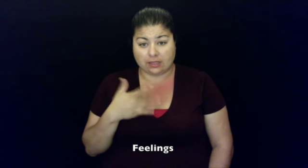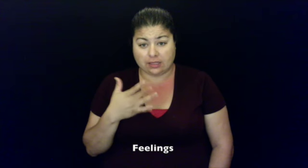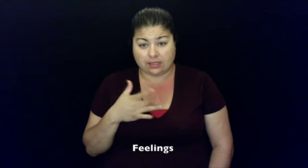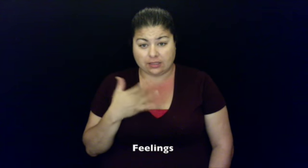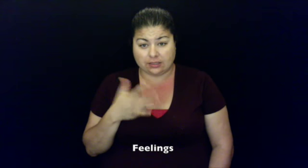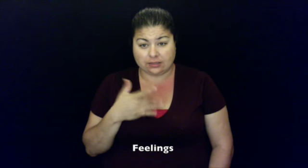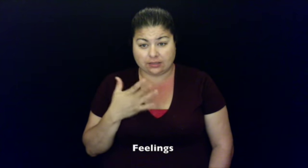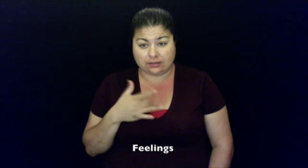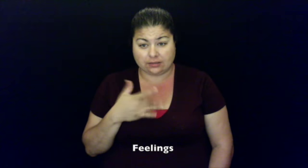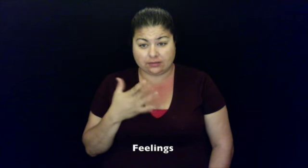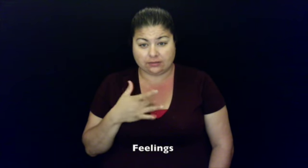Feelings.